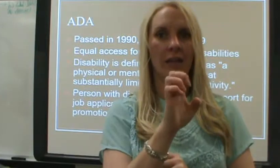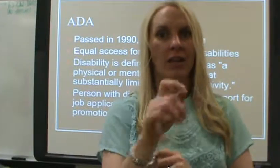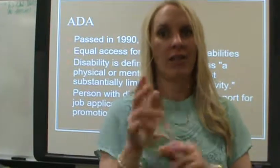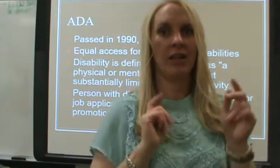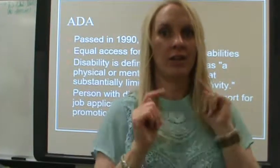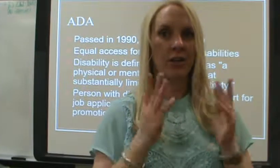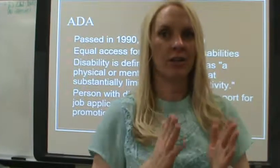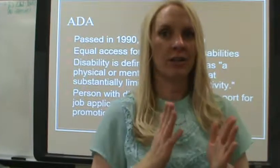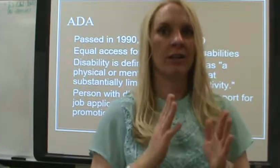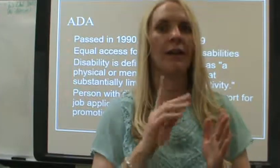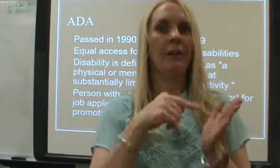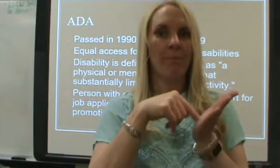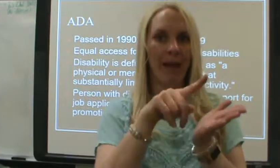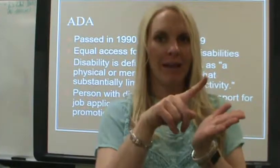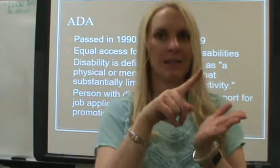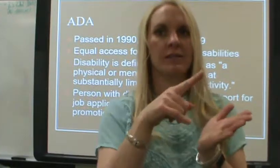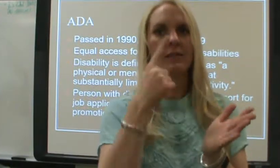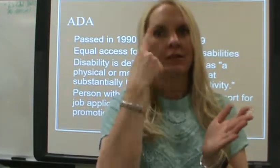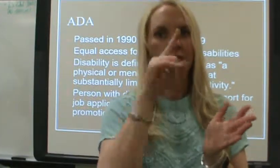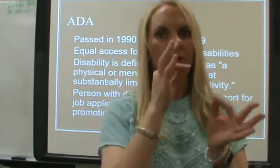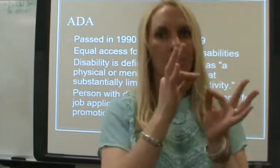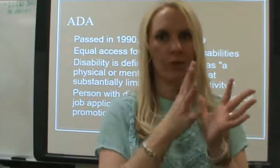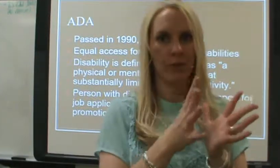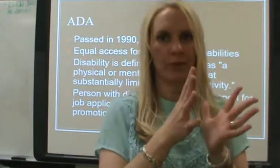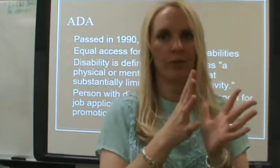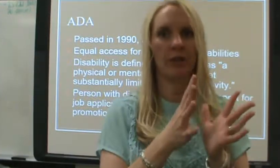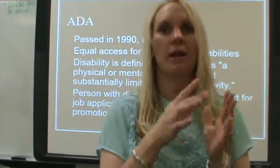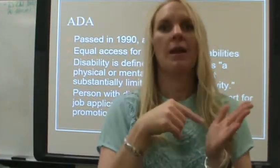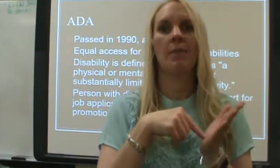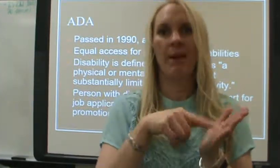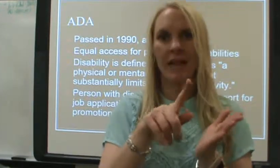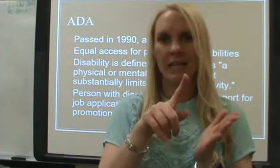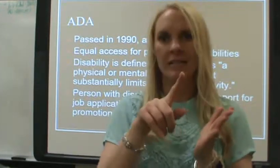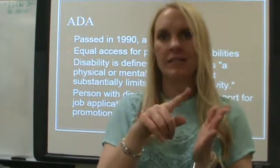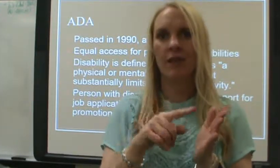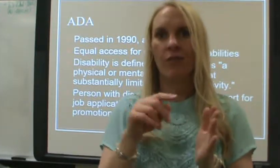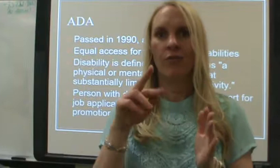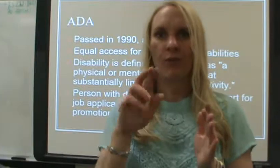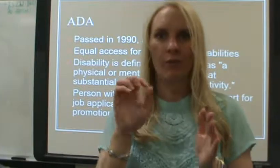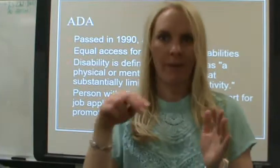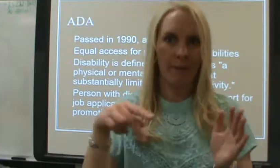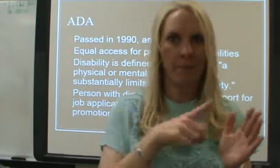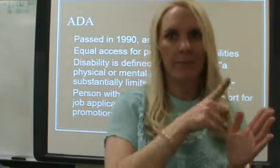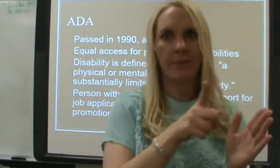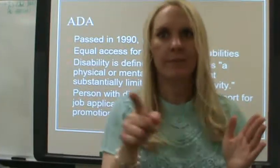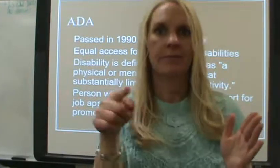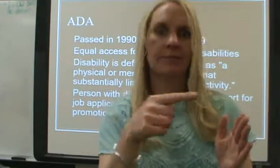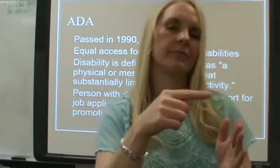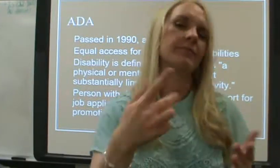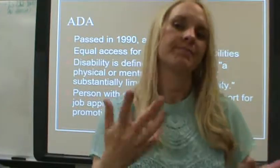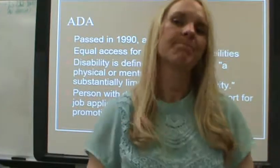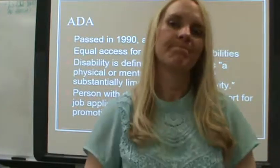Hale Theater pays for an interpreter, pays for the ramp.